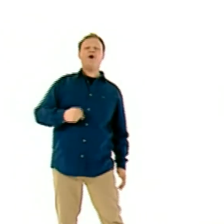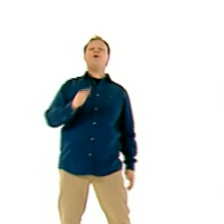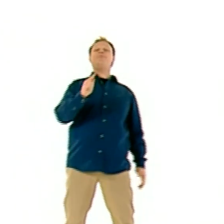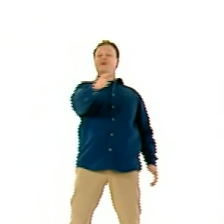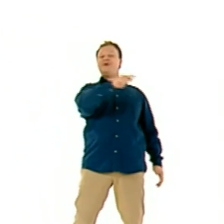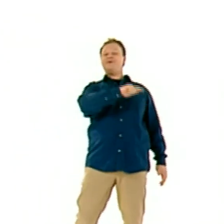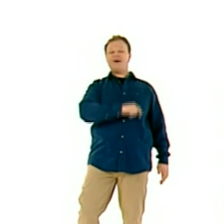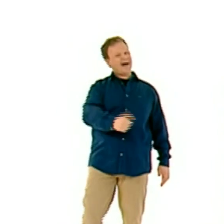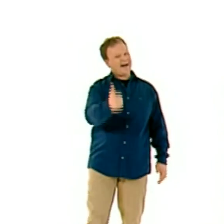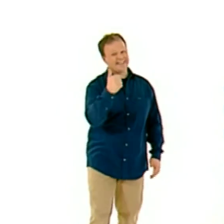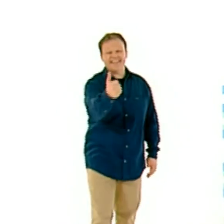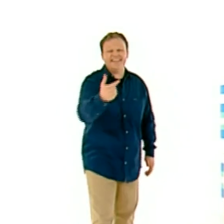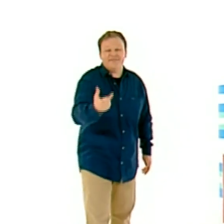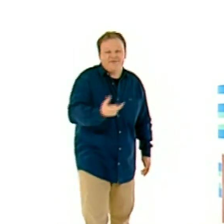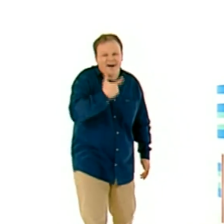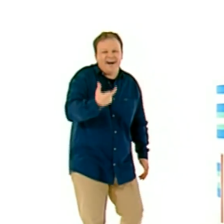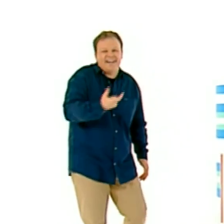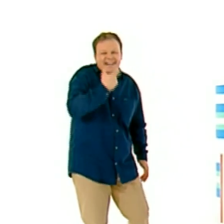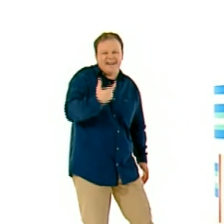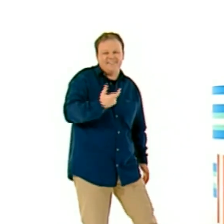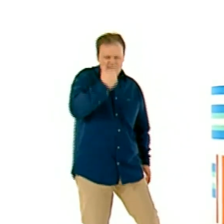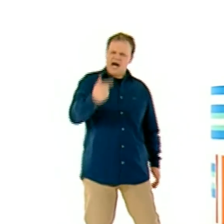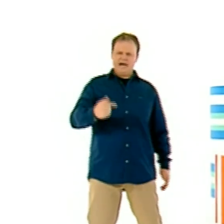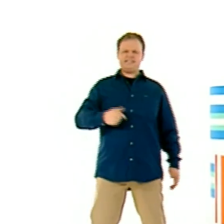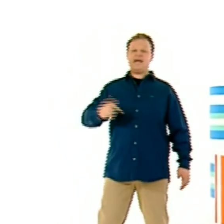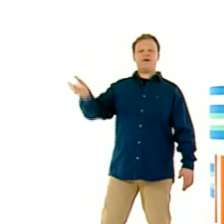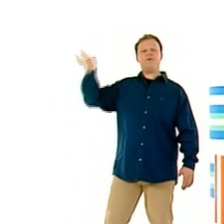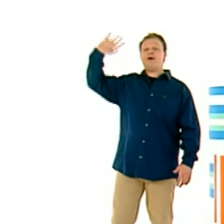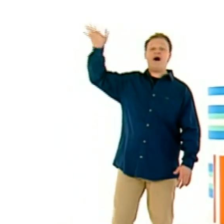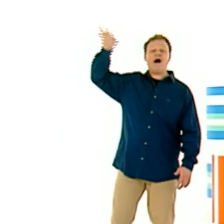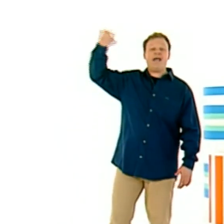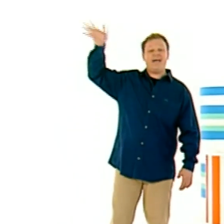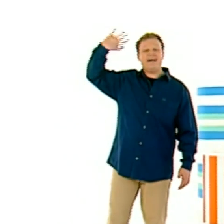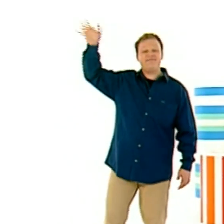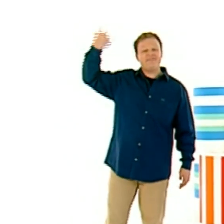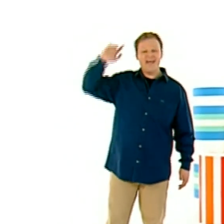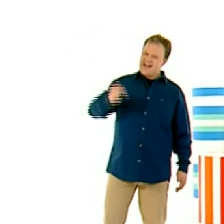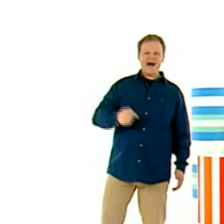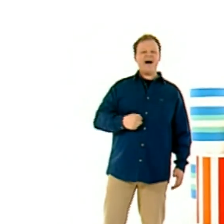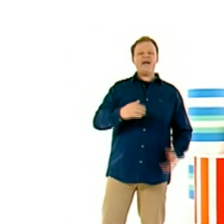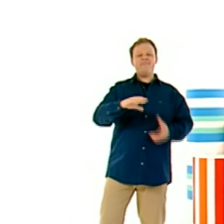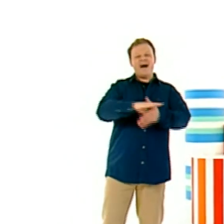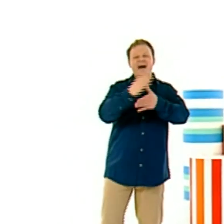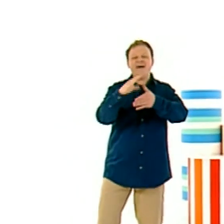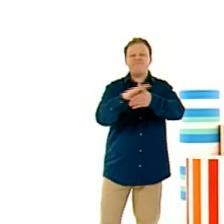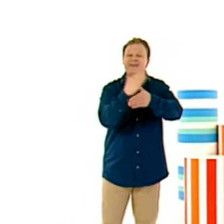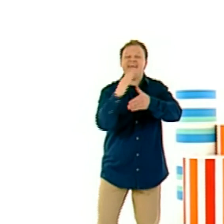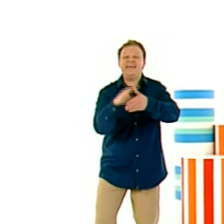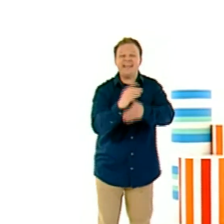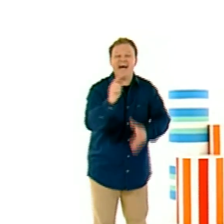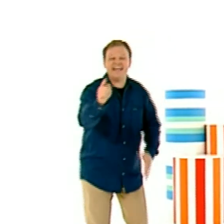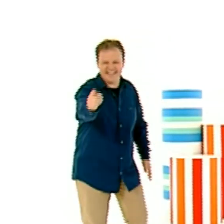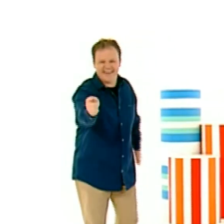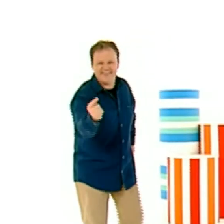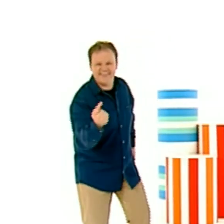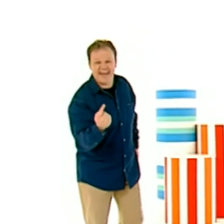hope you had good fun. I say goodbye. I'm happy that you